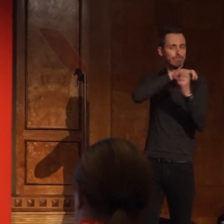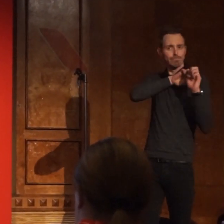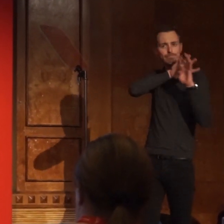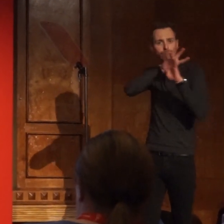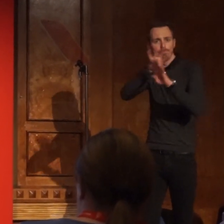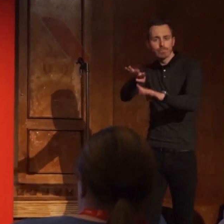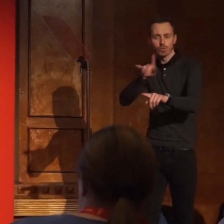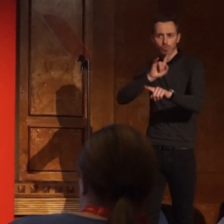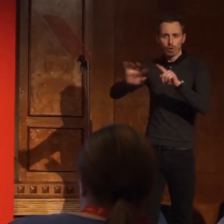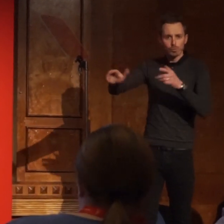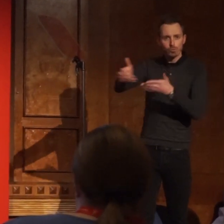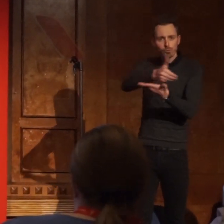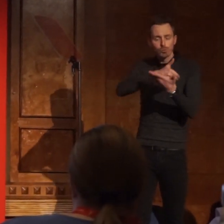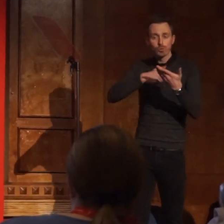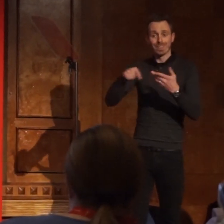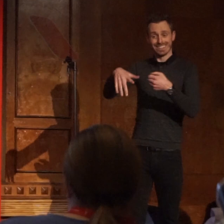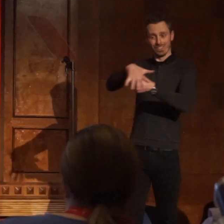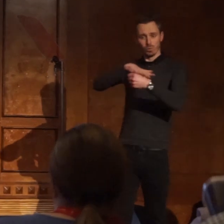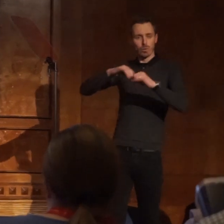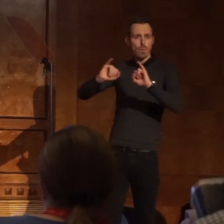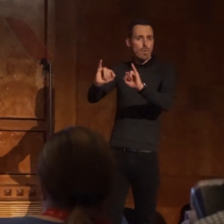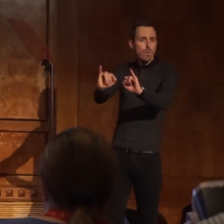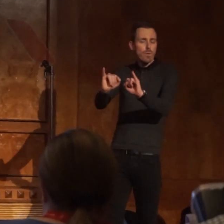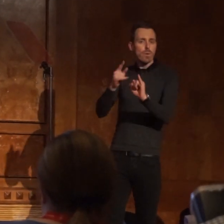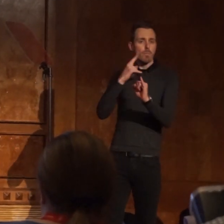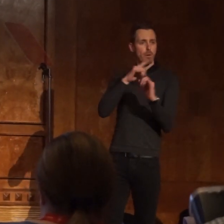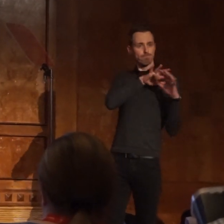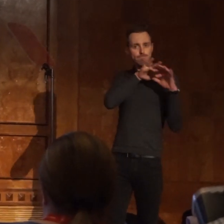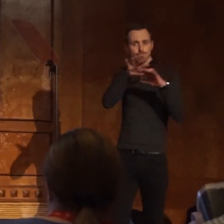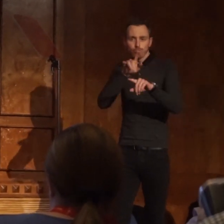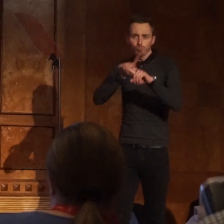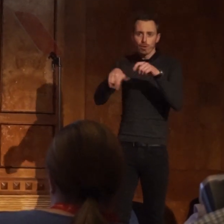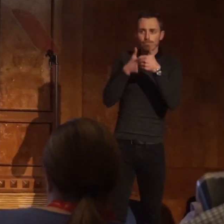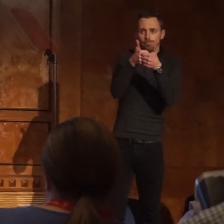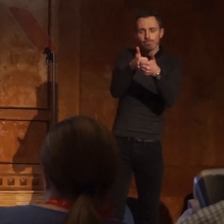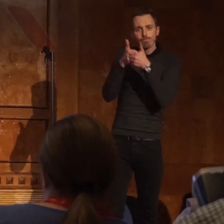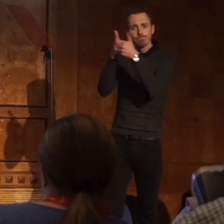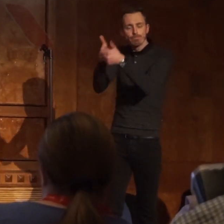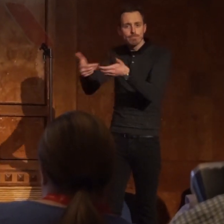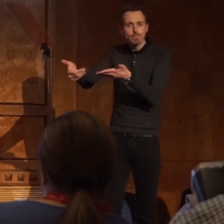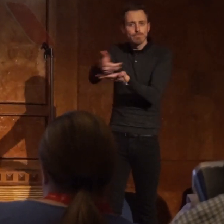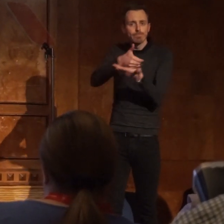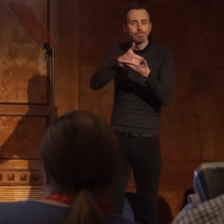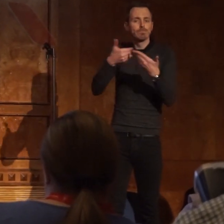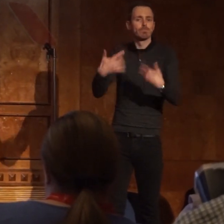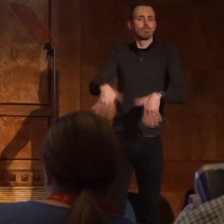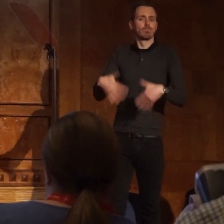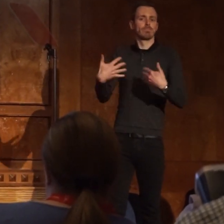most difficult and harrowing circumstances imaginable. The stories we heard from that